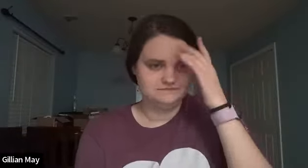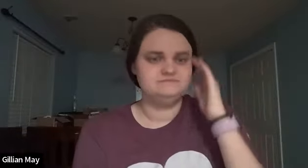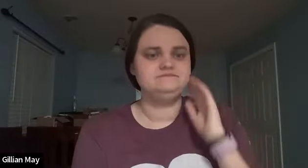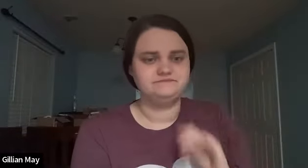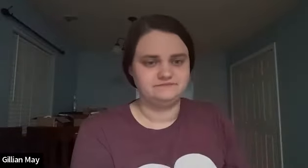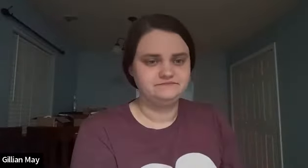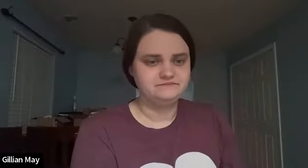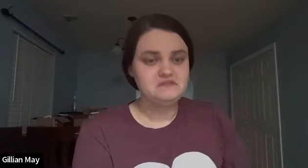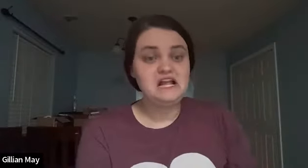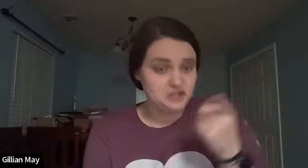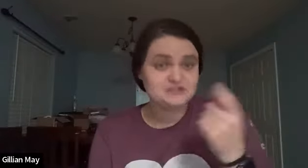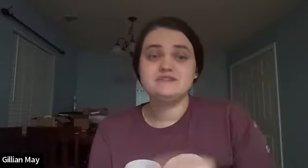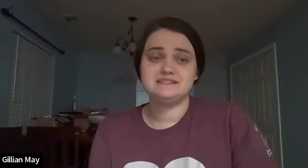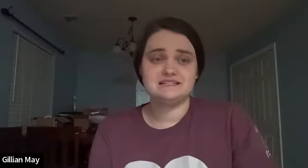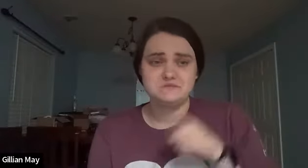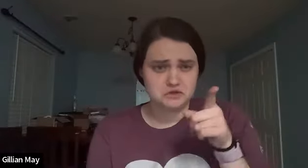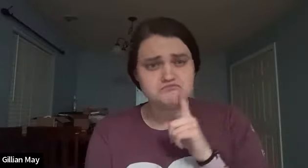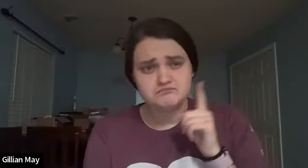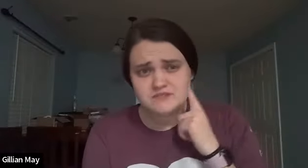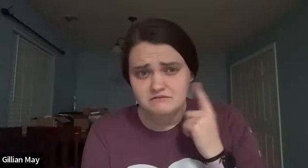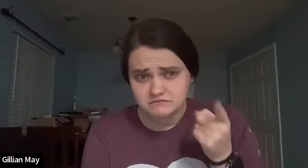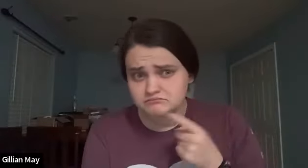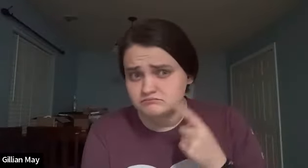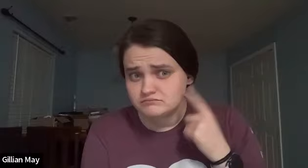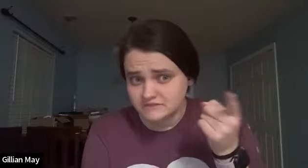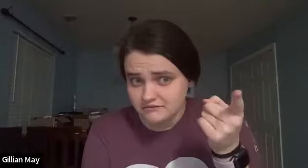Hearing. And you can do the exact same thing. Deaf.